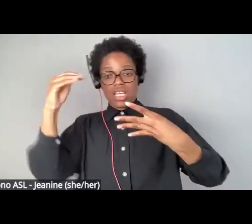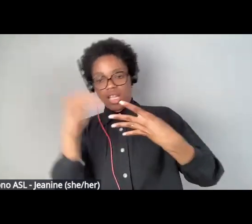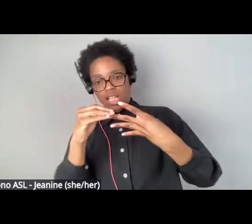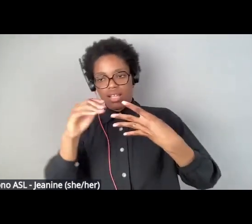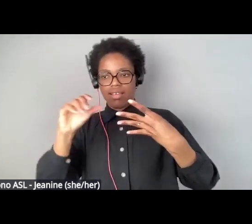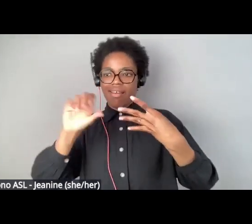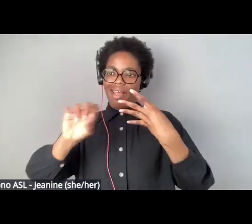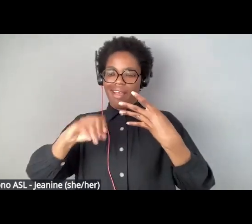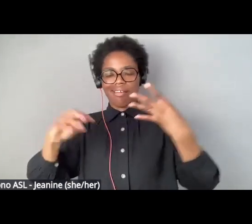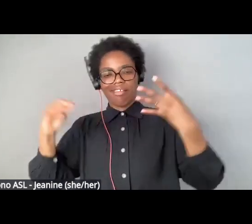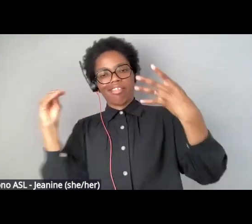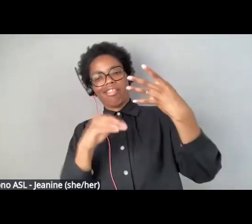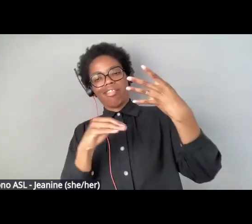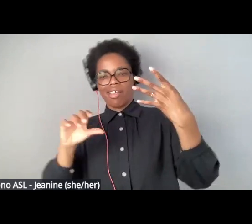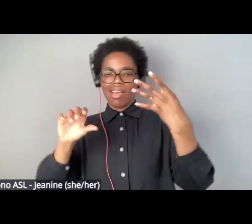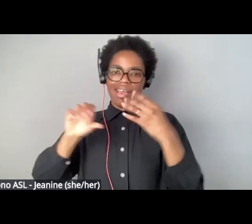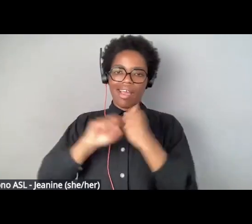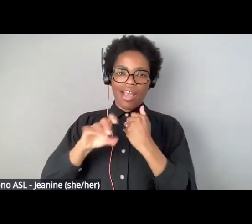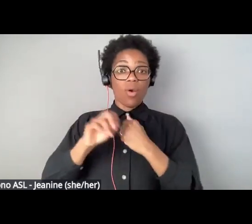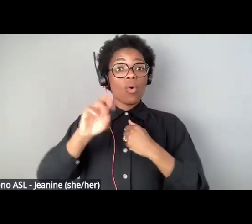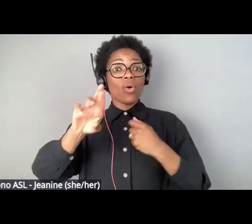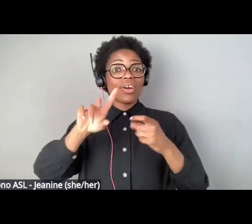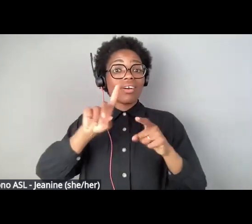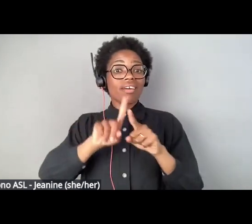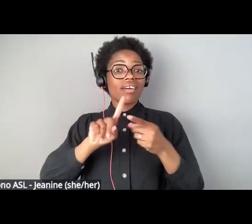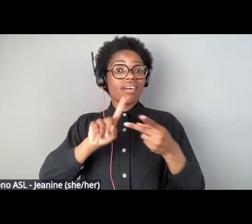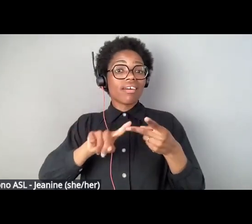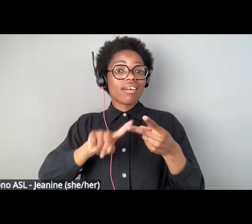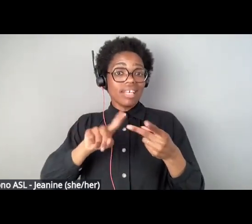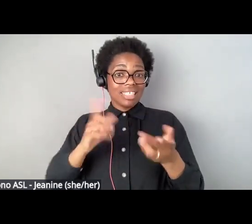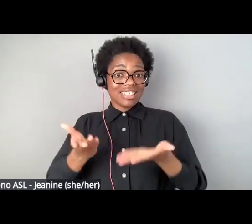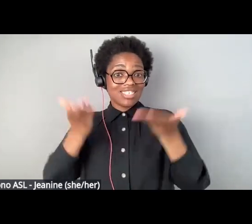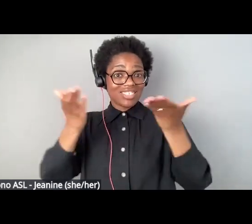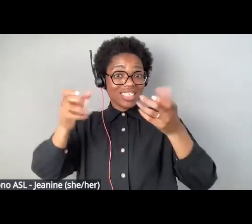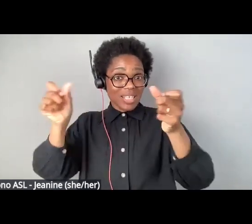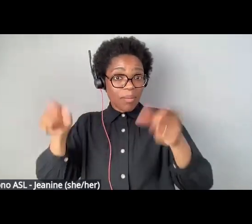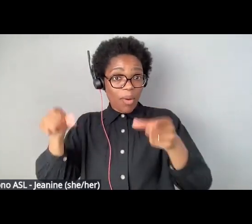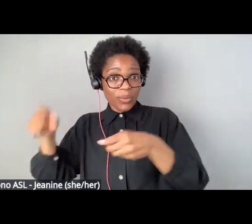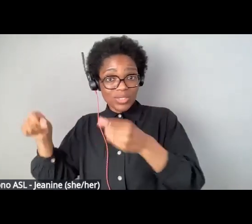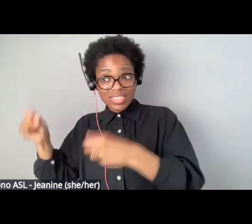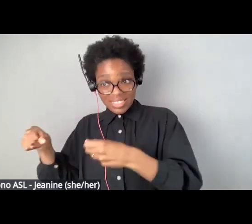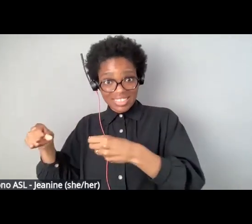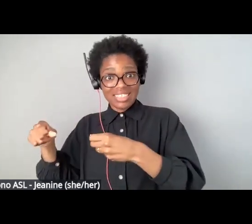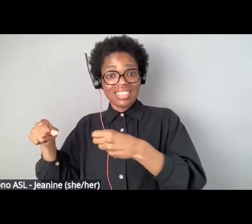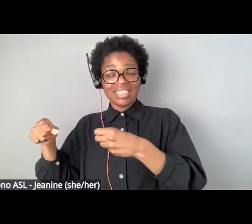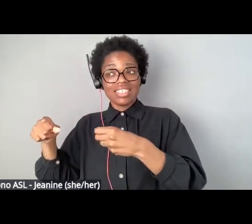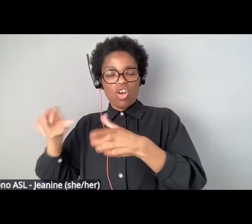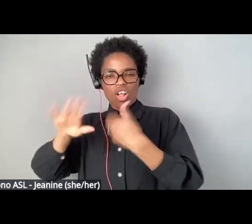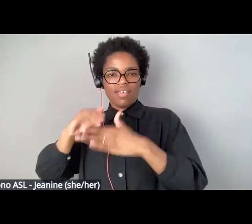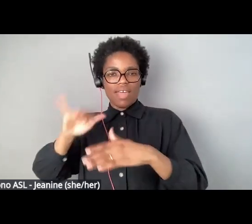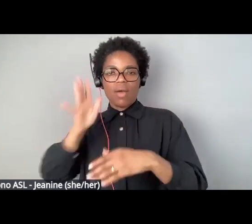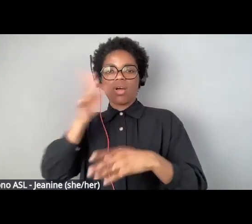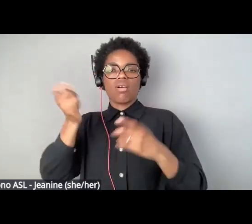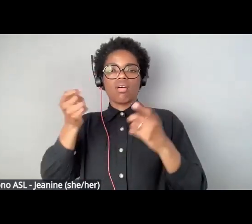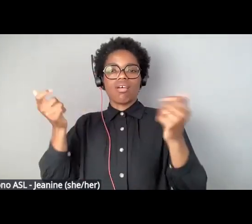through your Facebook feed and only see the annoying content from the annoying people you already follow.